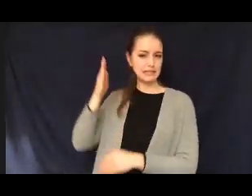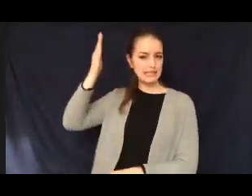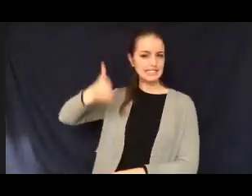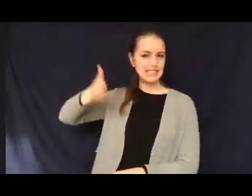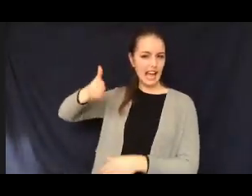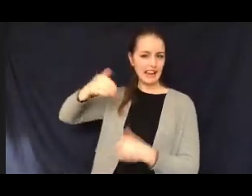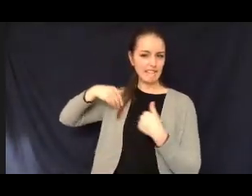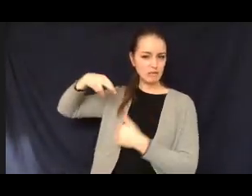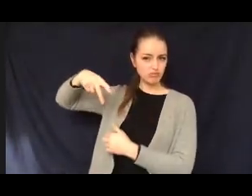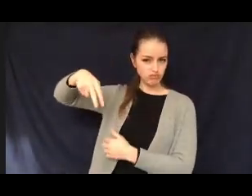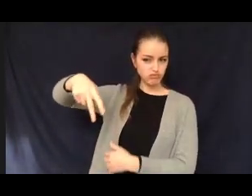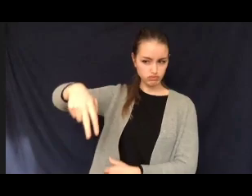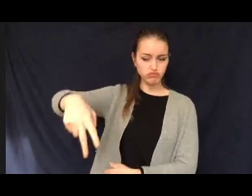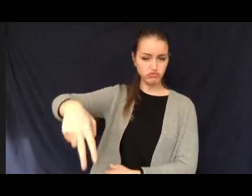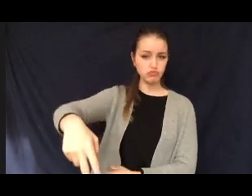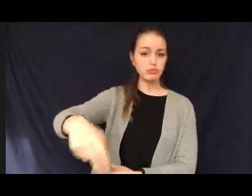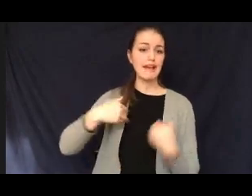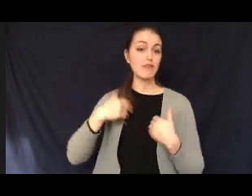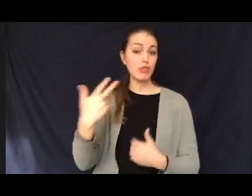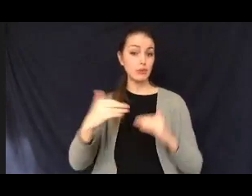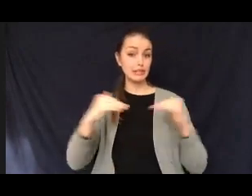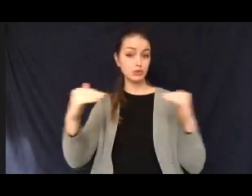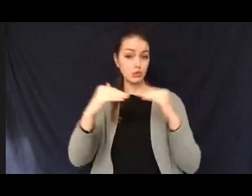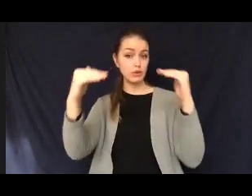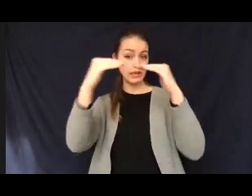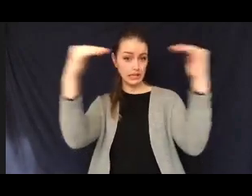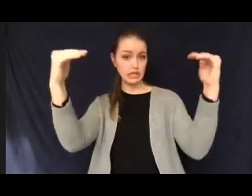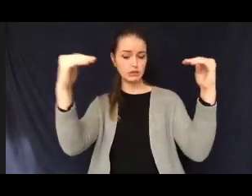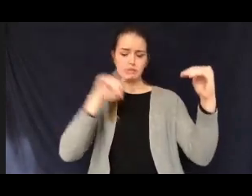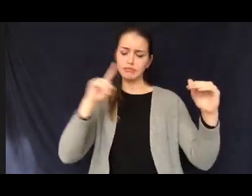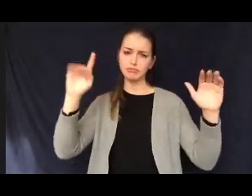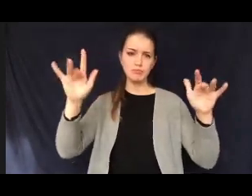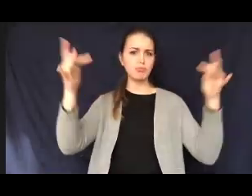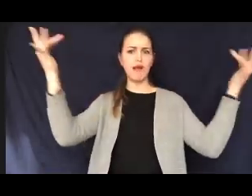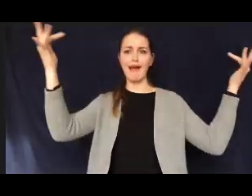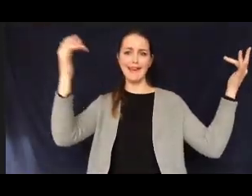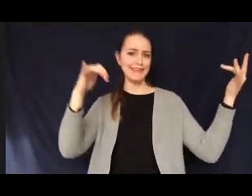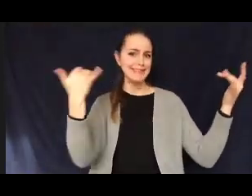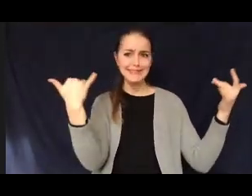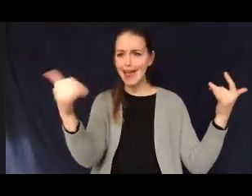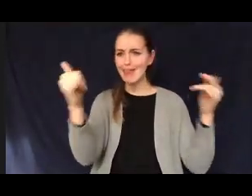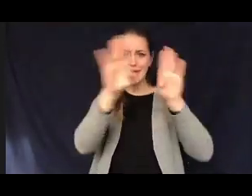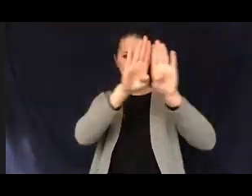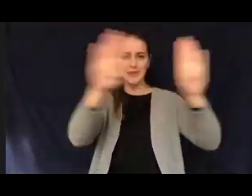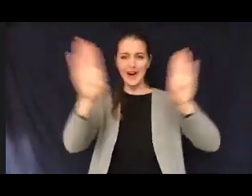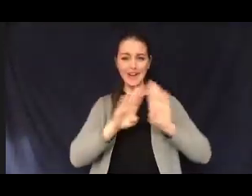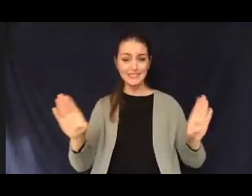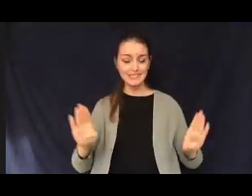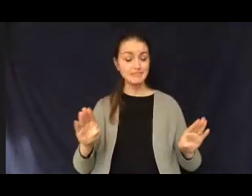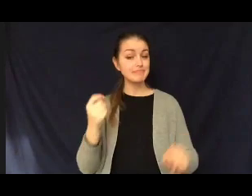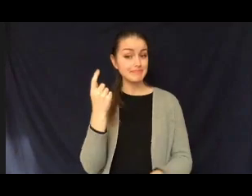staircase, and there's 3 stories of very bright yellow wallpaper. And what that is